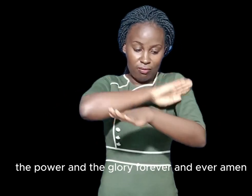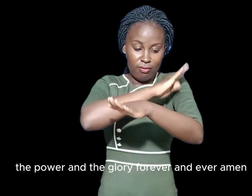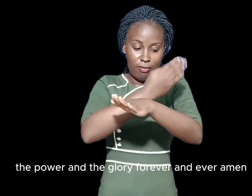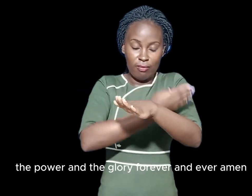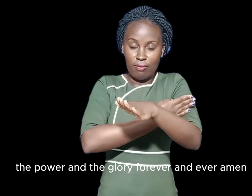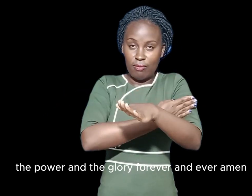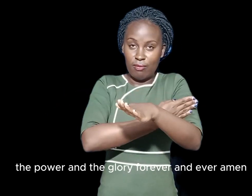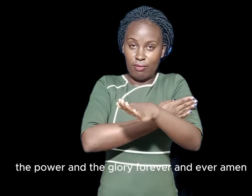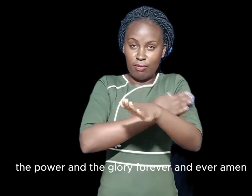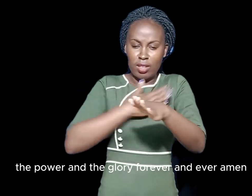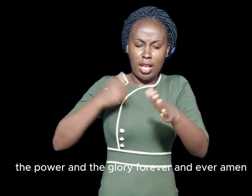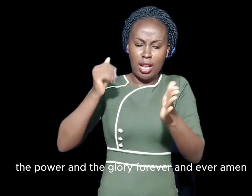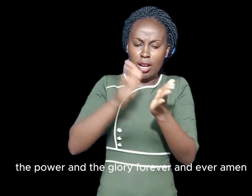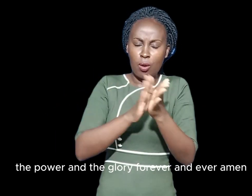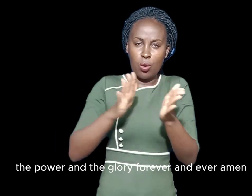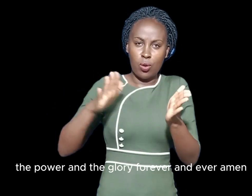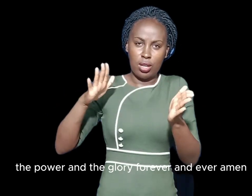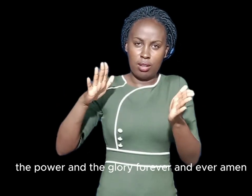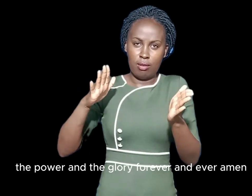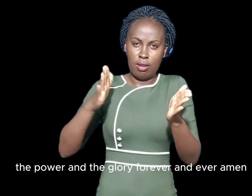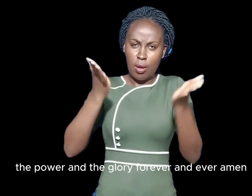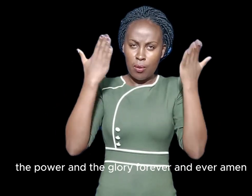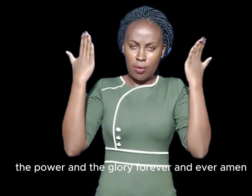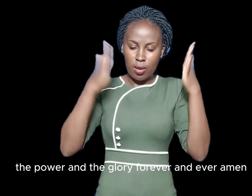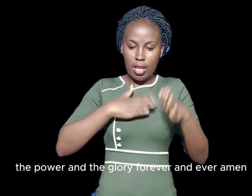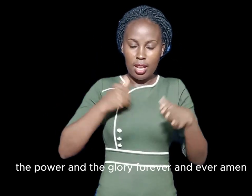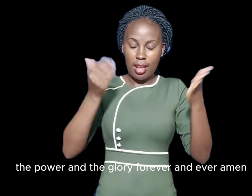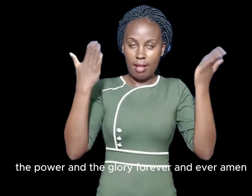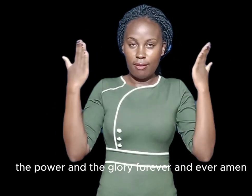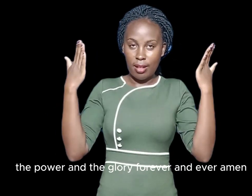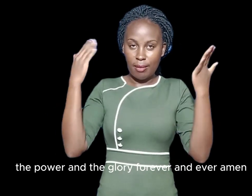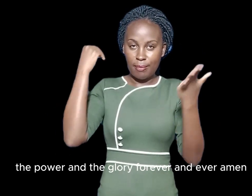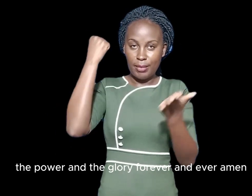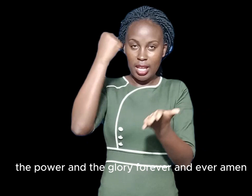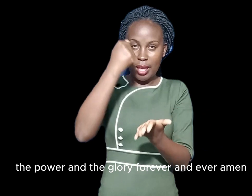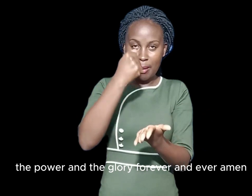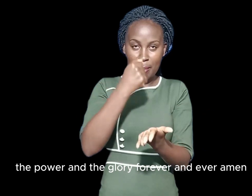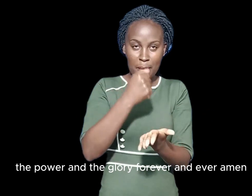And the glory Forever and ever Amen